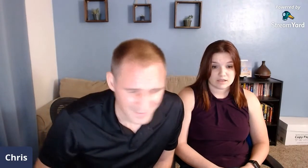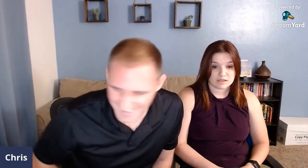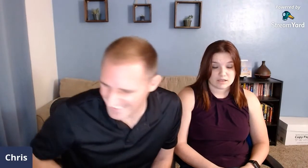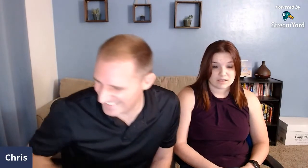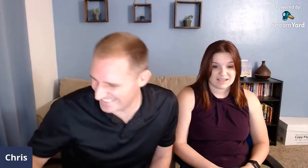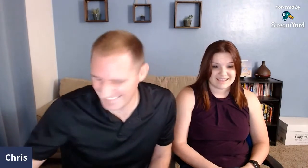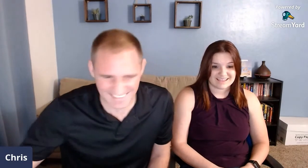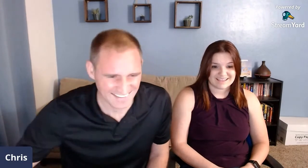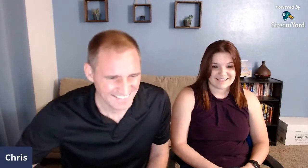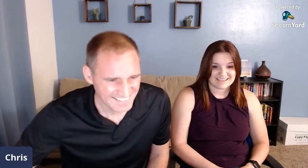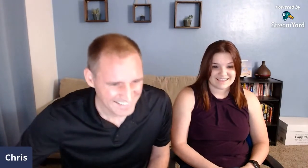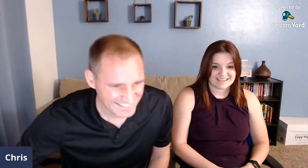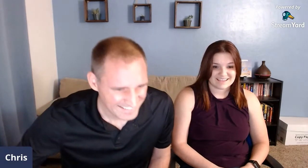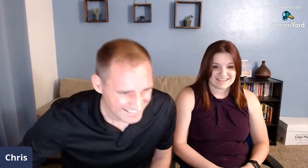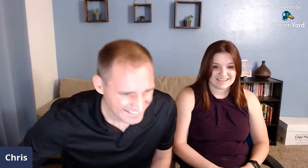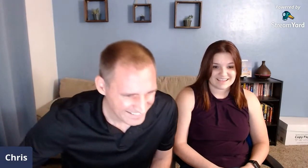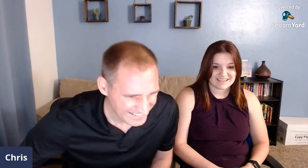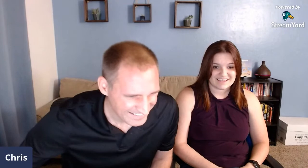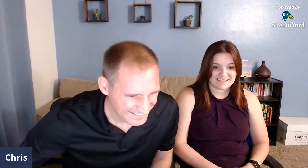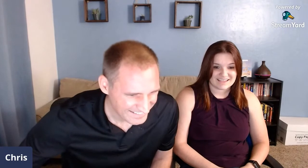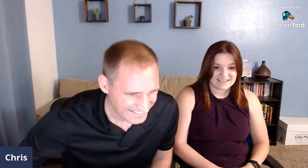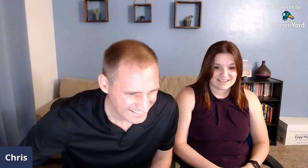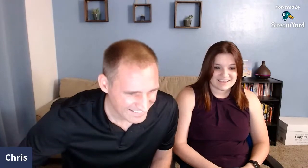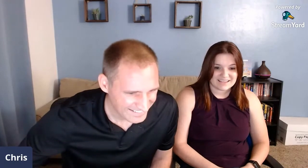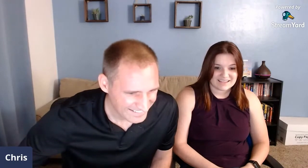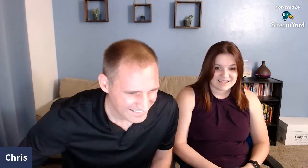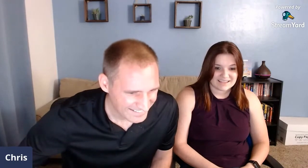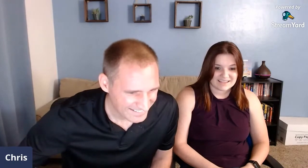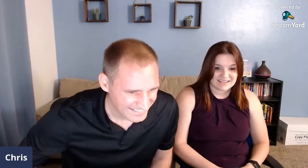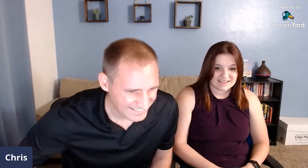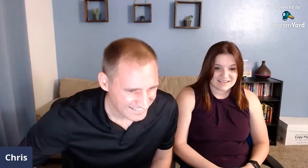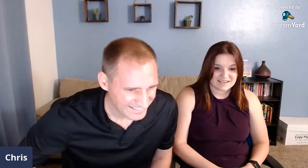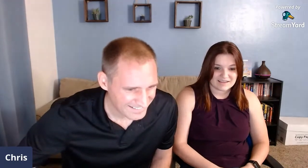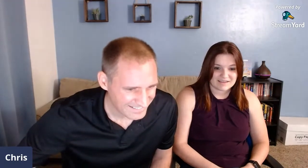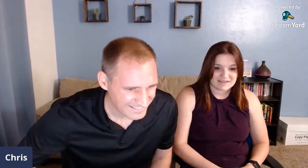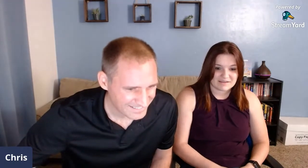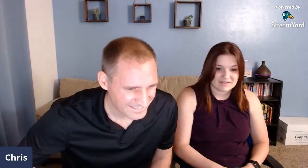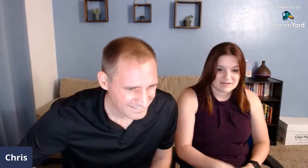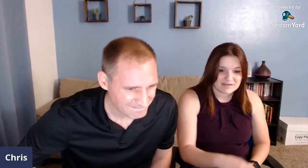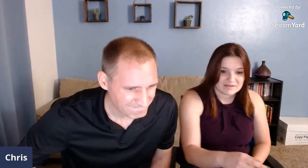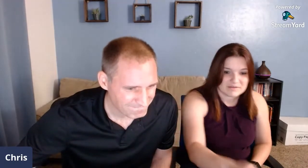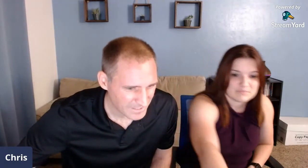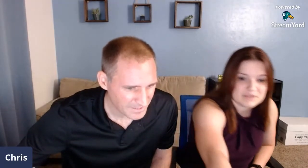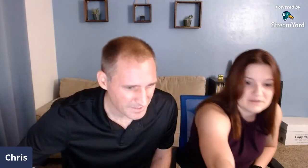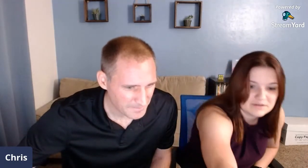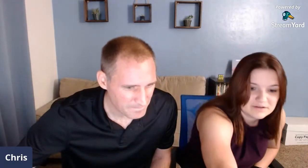Zooming, but this is an email thing that I could do an individual